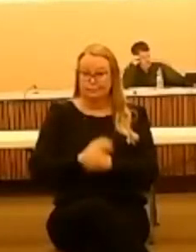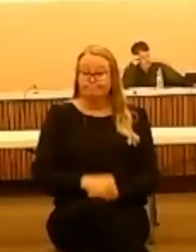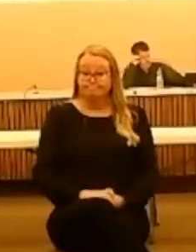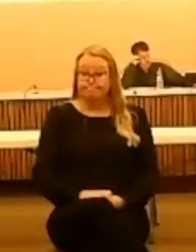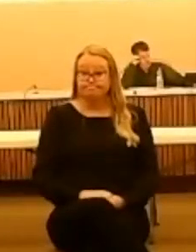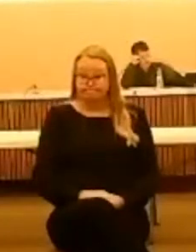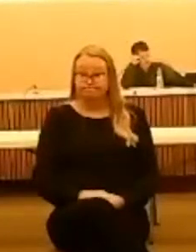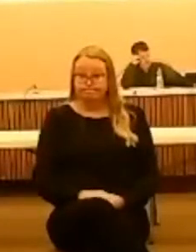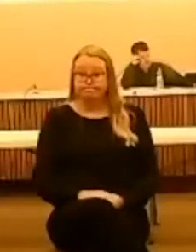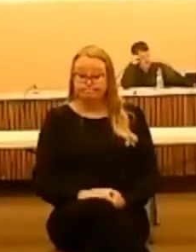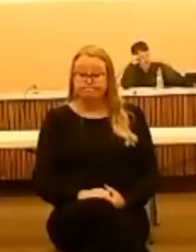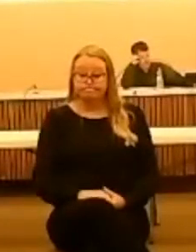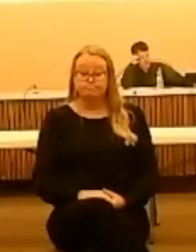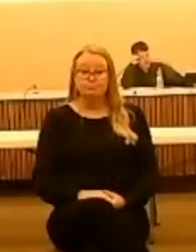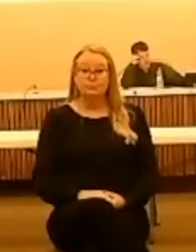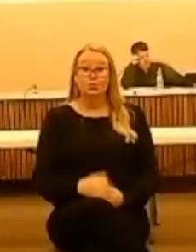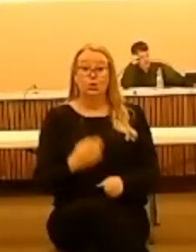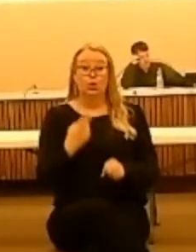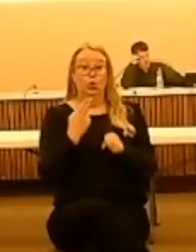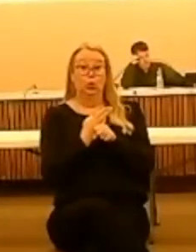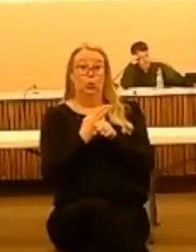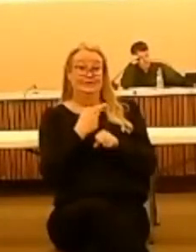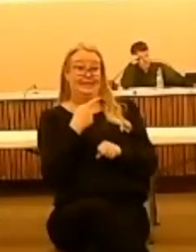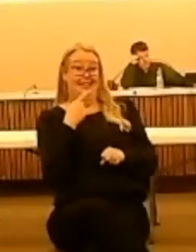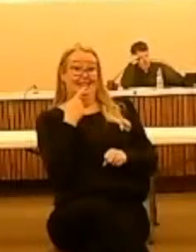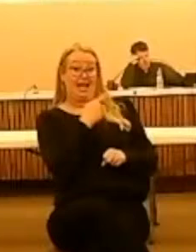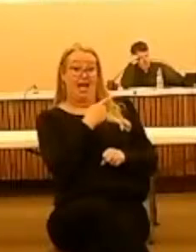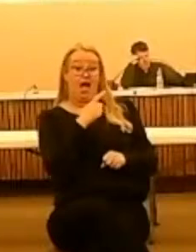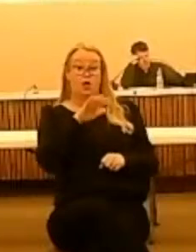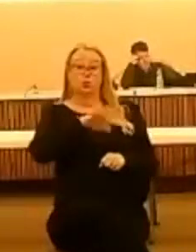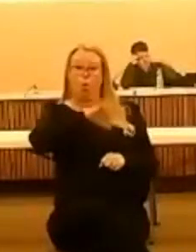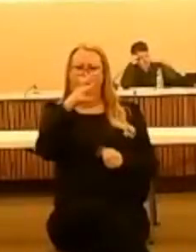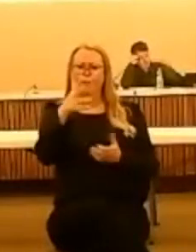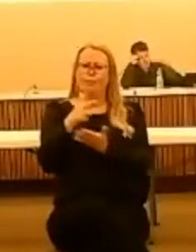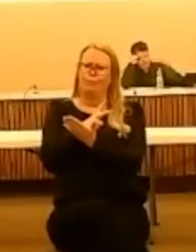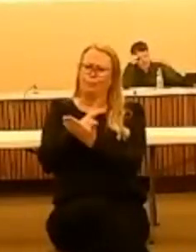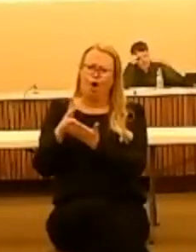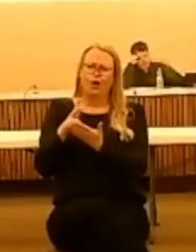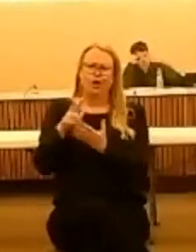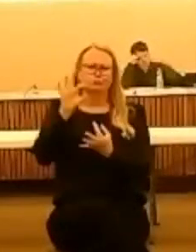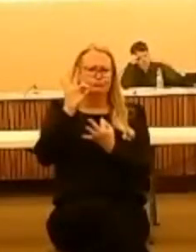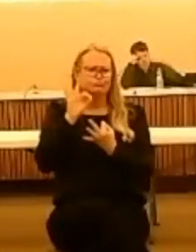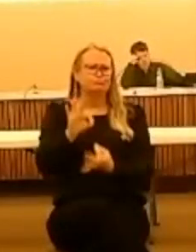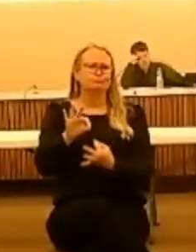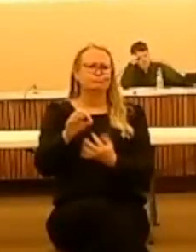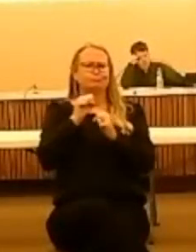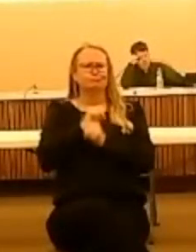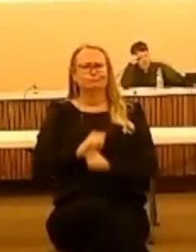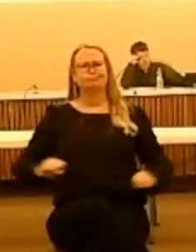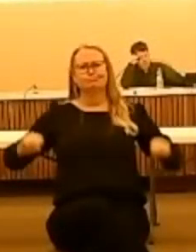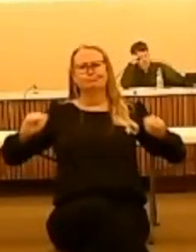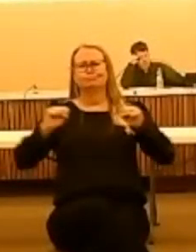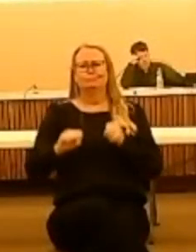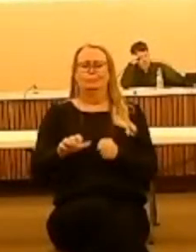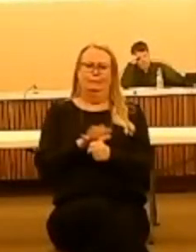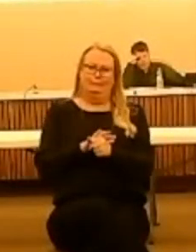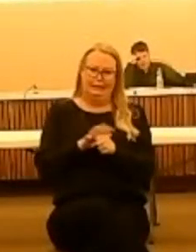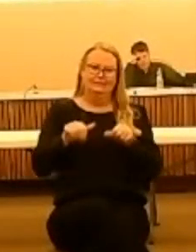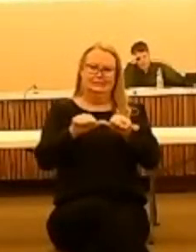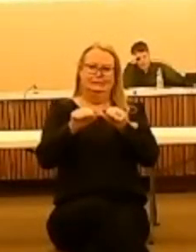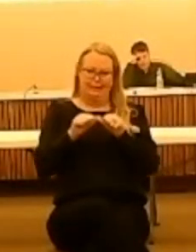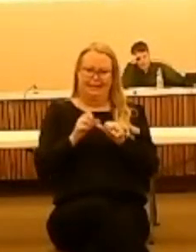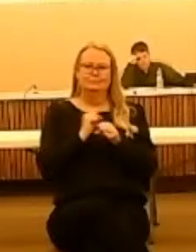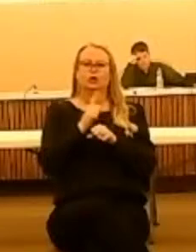It should have some significant amount of capacity, and they're working with a developer to ensure good